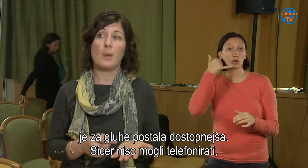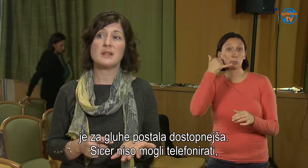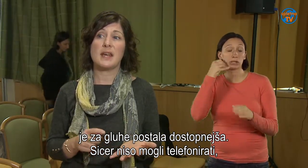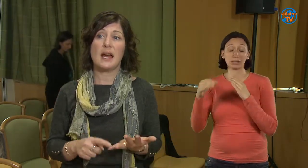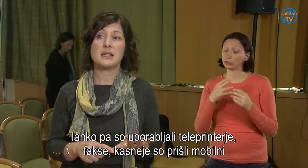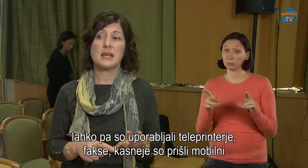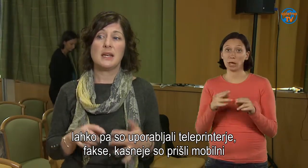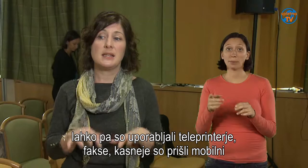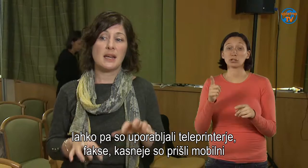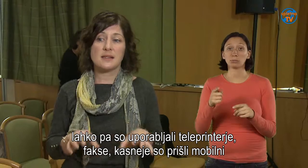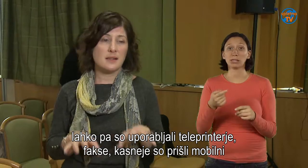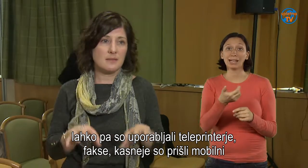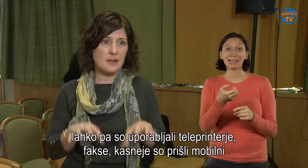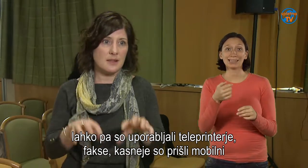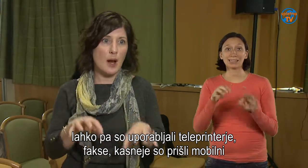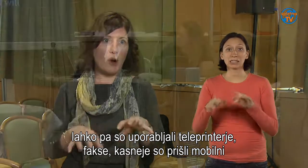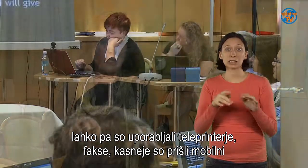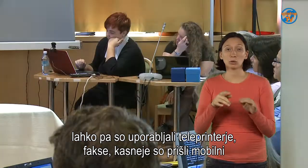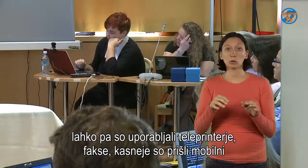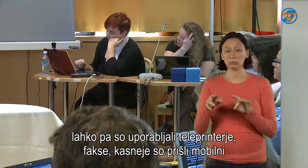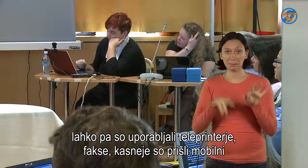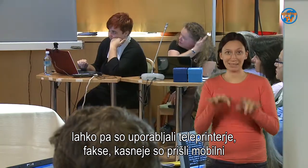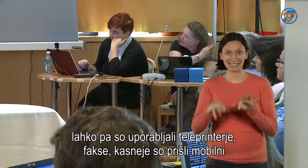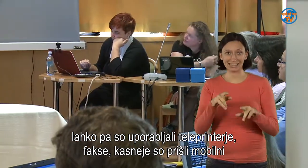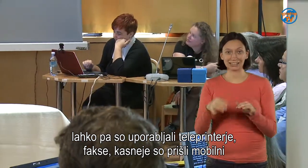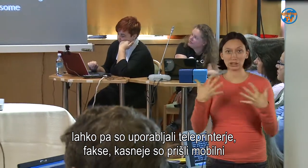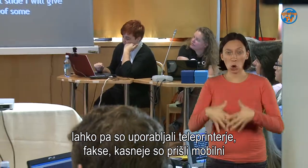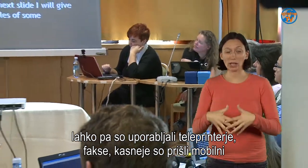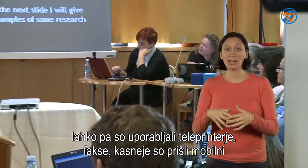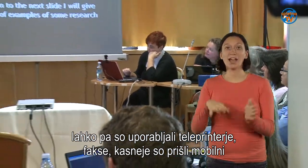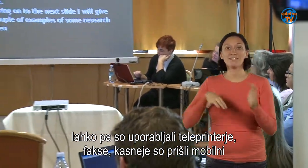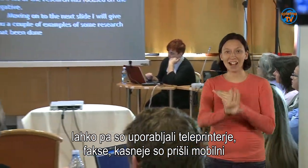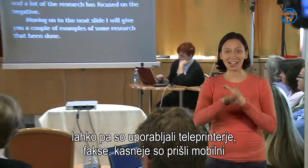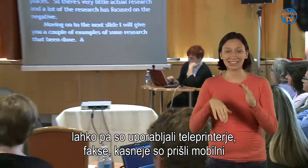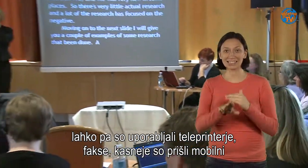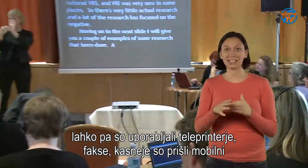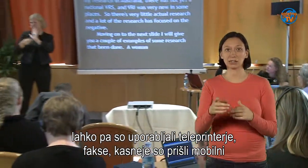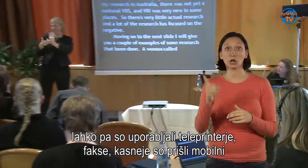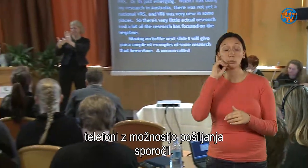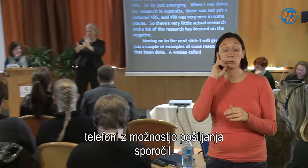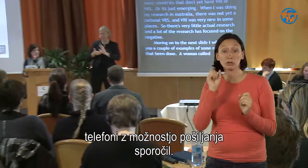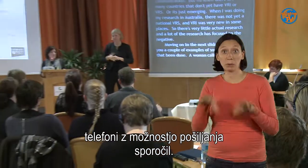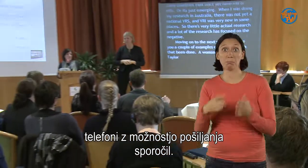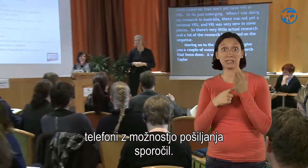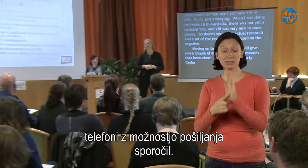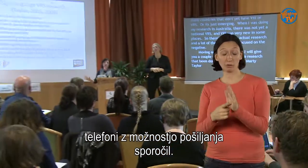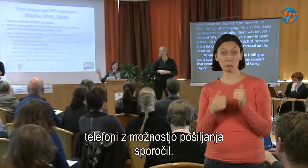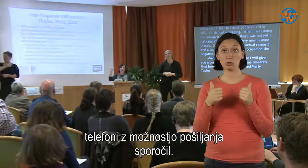once they had text typewriters and then fax machines, and then when mobile phones were introduced and text